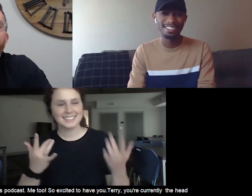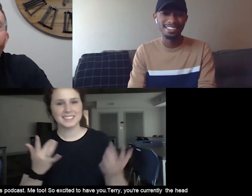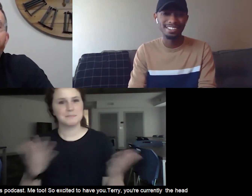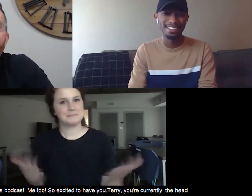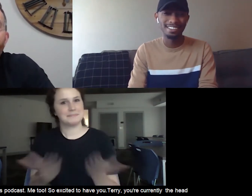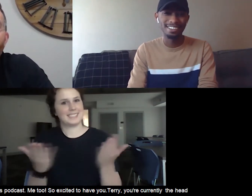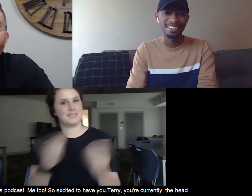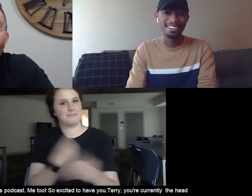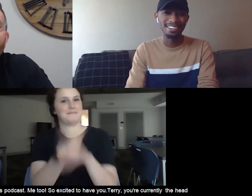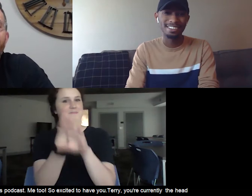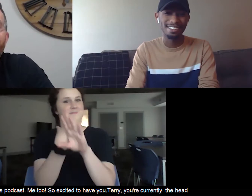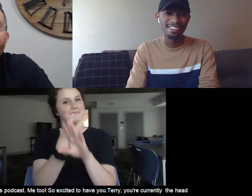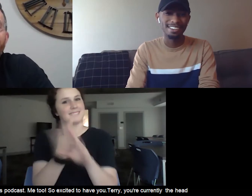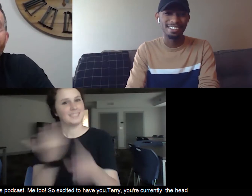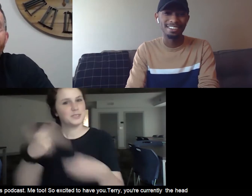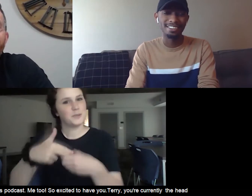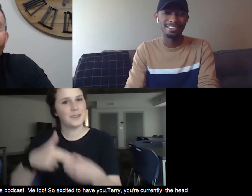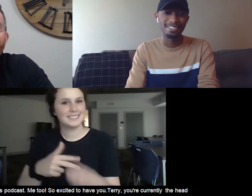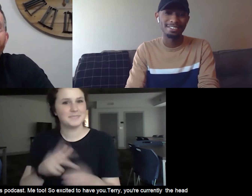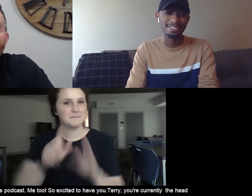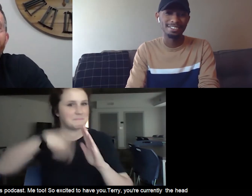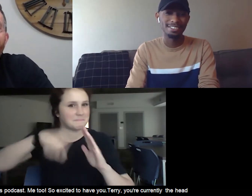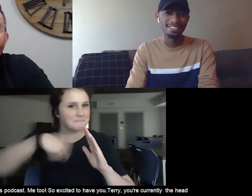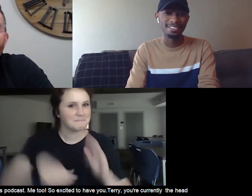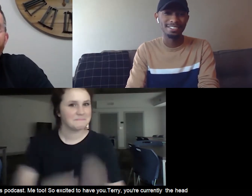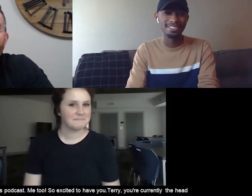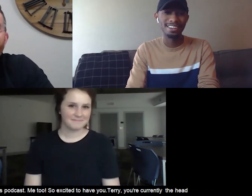here and join this podcast.